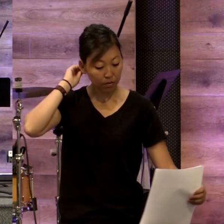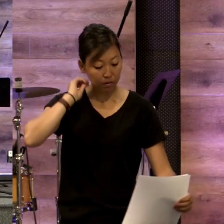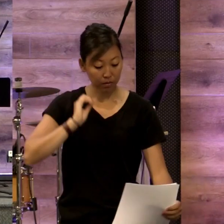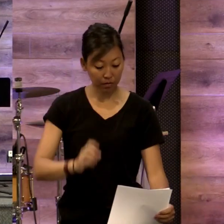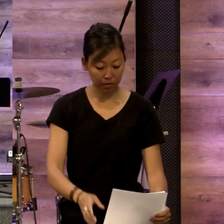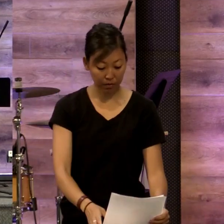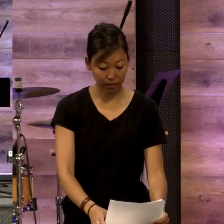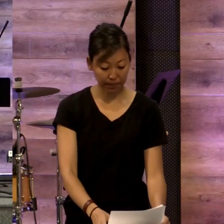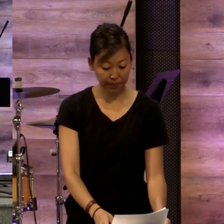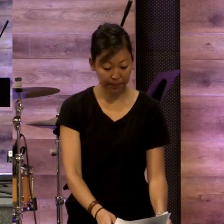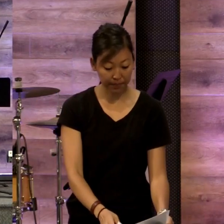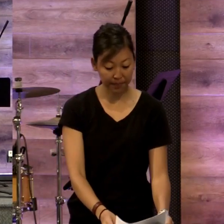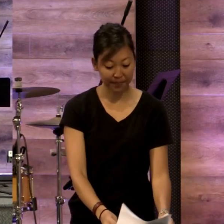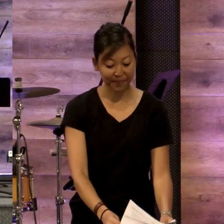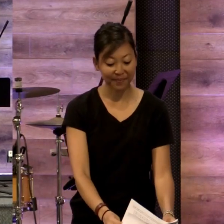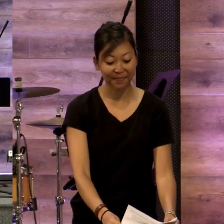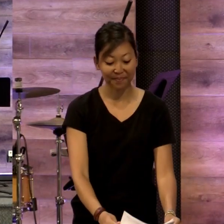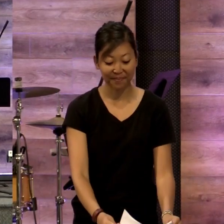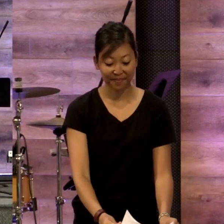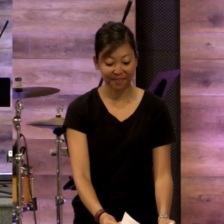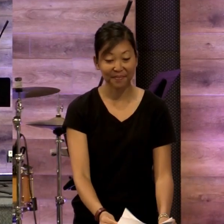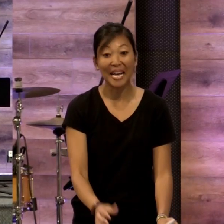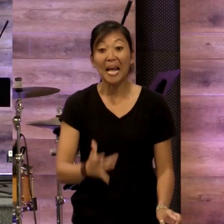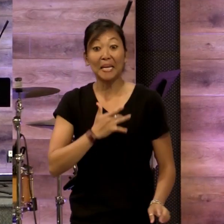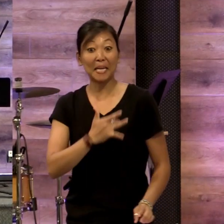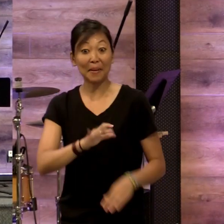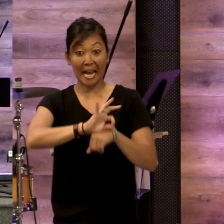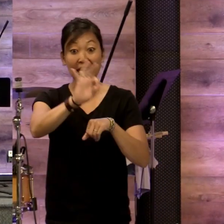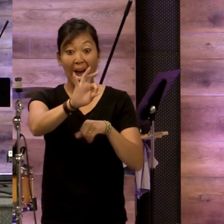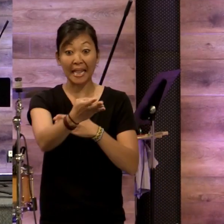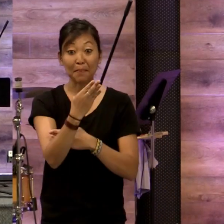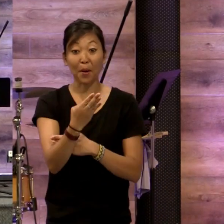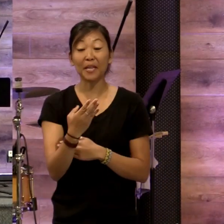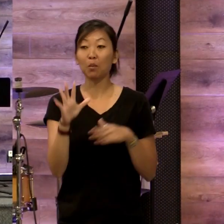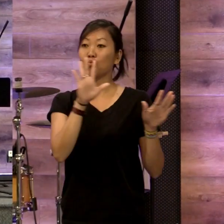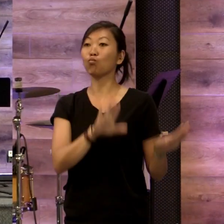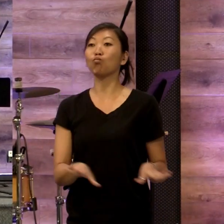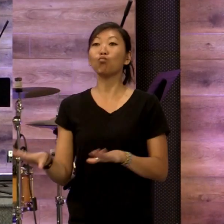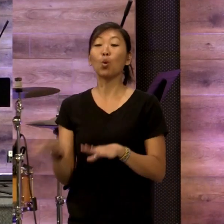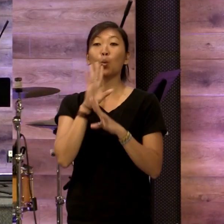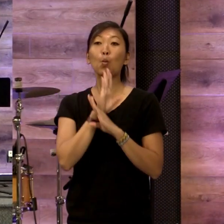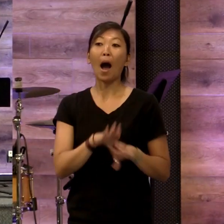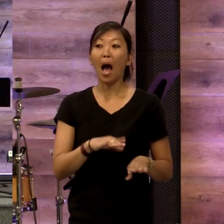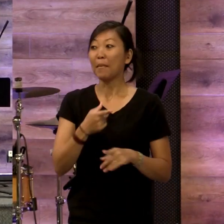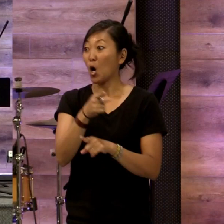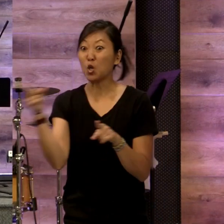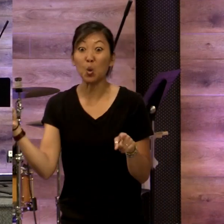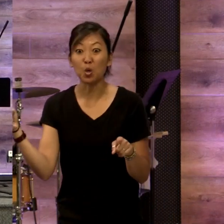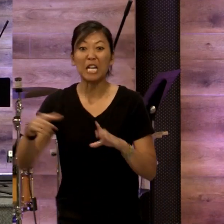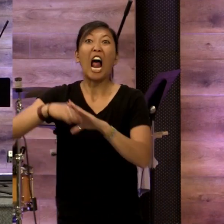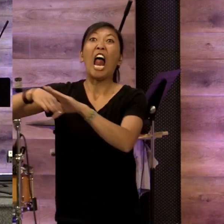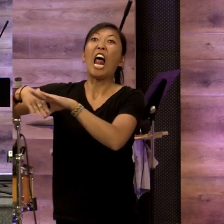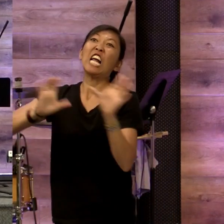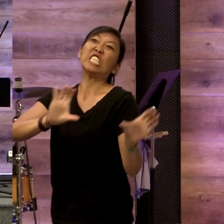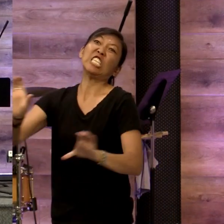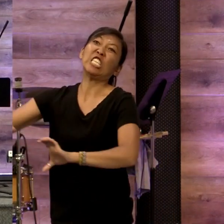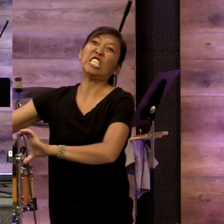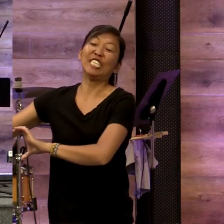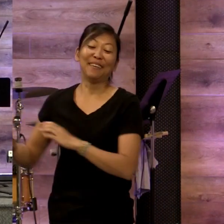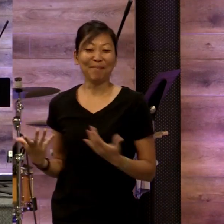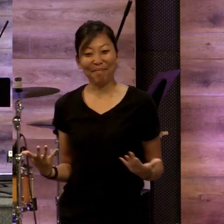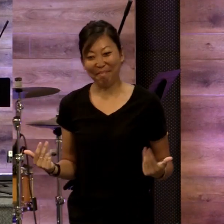It's always the second service, you guys. First service, 9 o'clock, has no problem coming back. It's you.